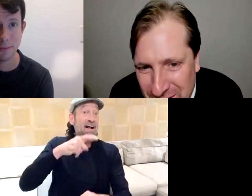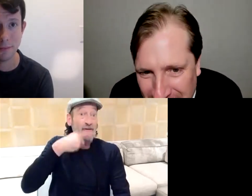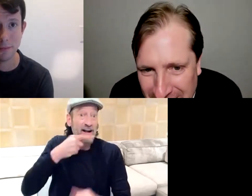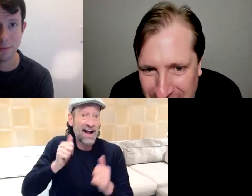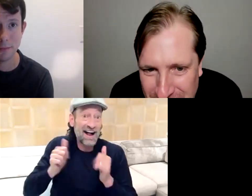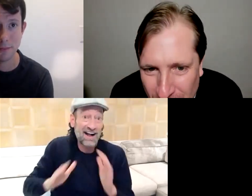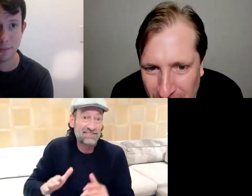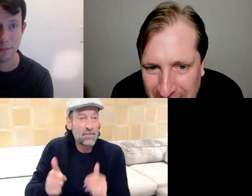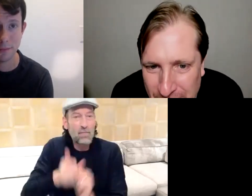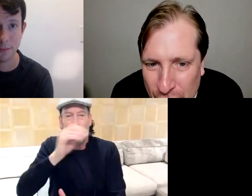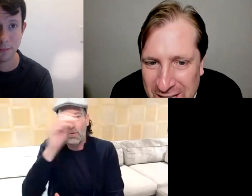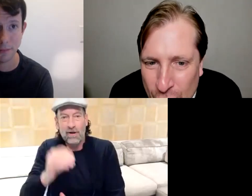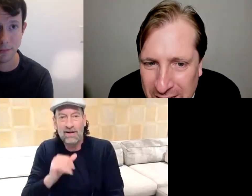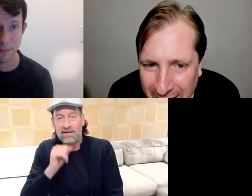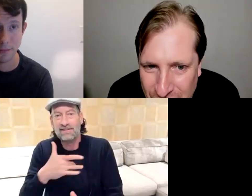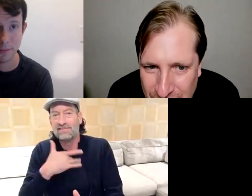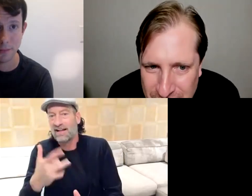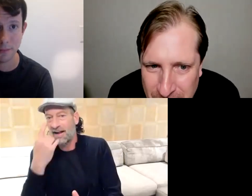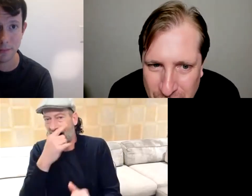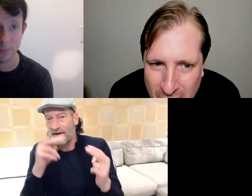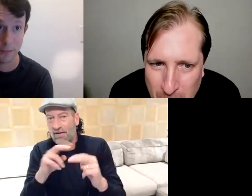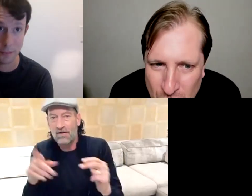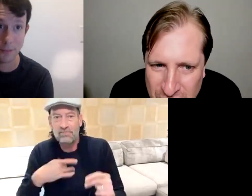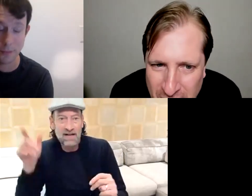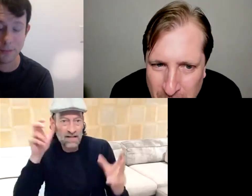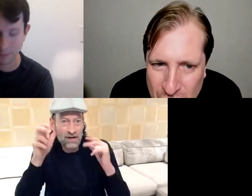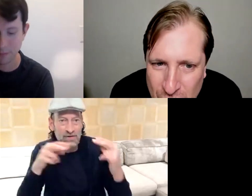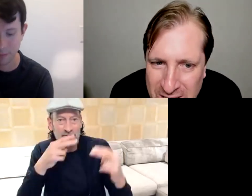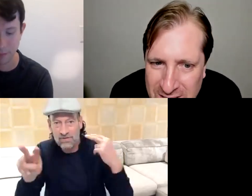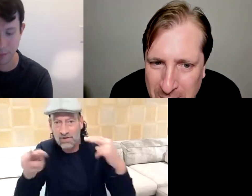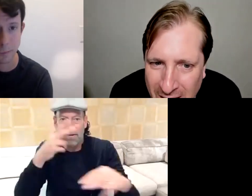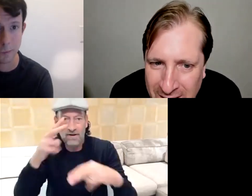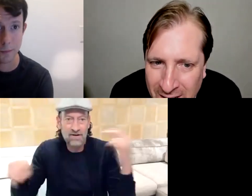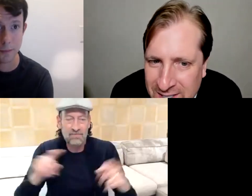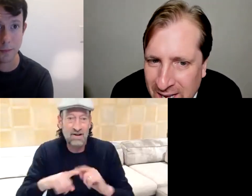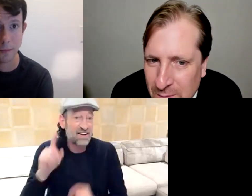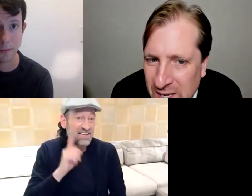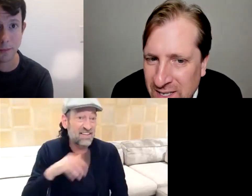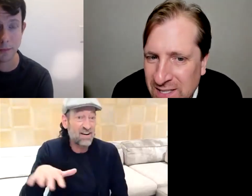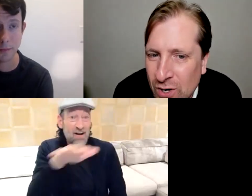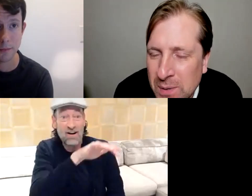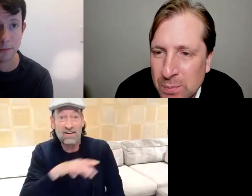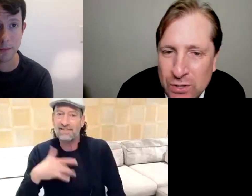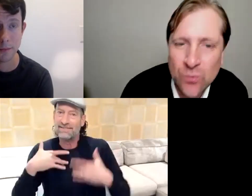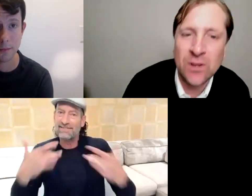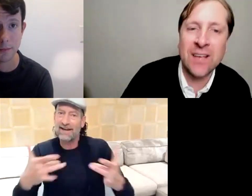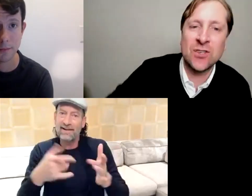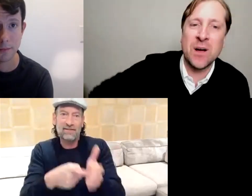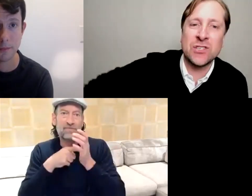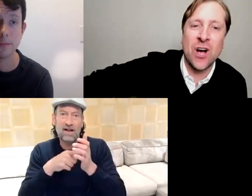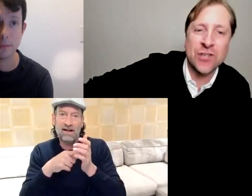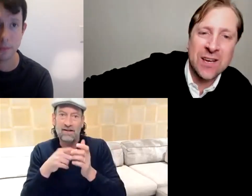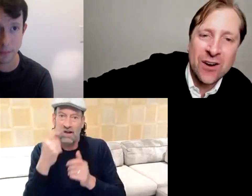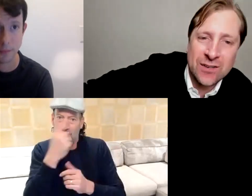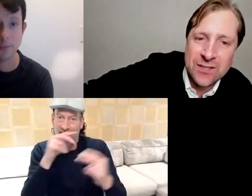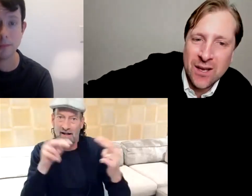Interesting you say that. So if they're hearing actors, most of them don't tend to make eye contact because as hearing people, you rely so much